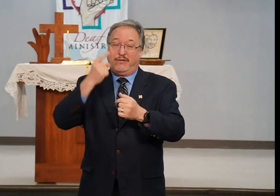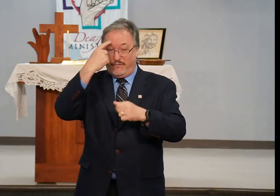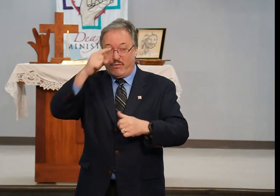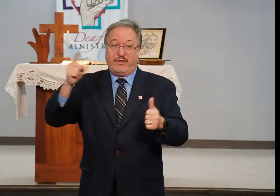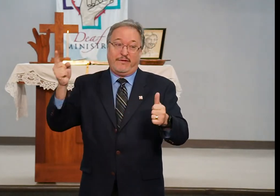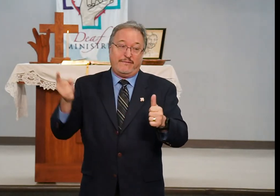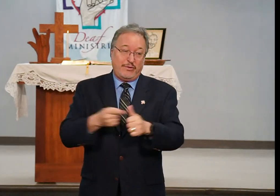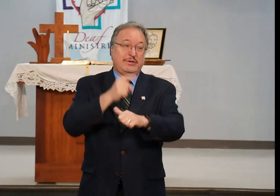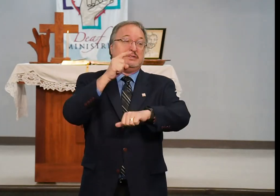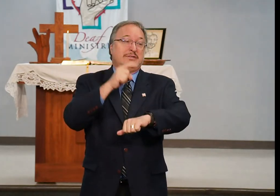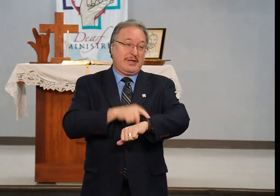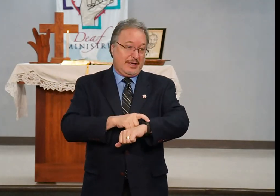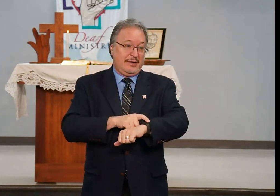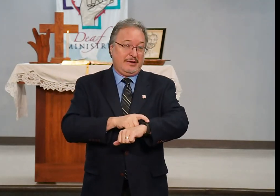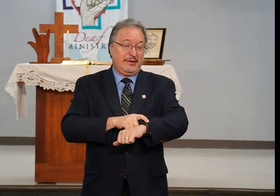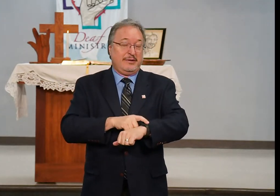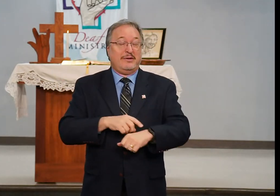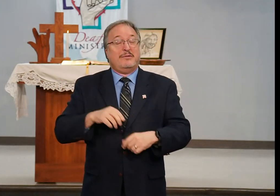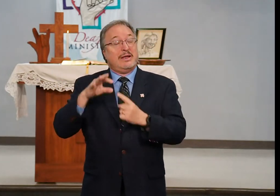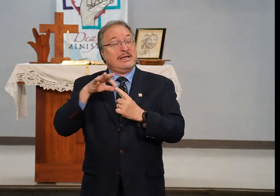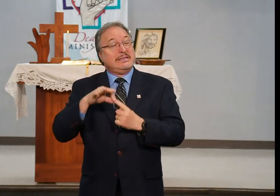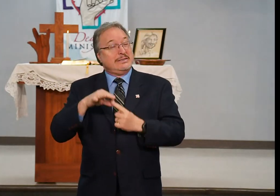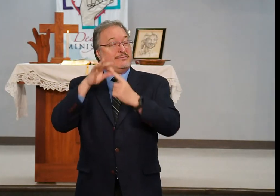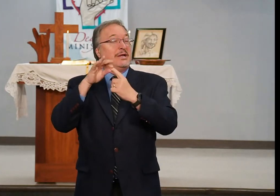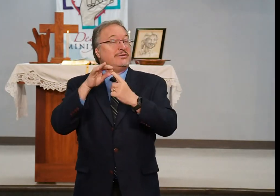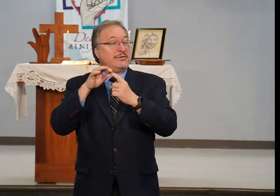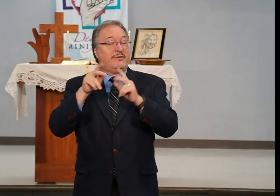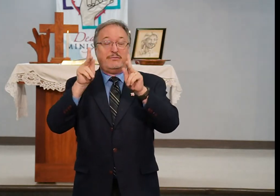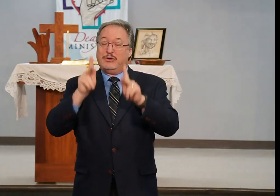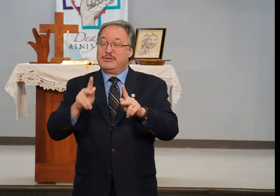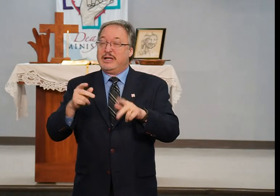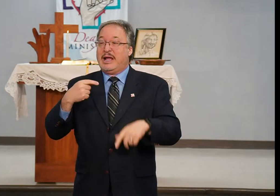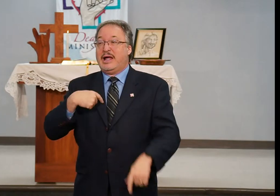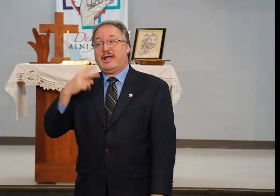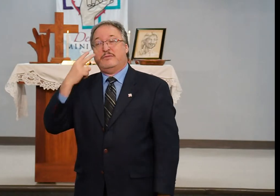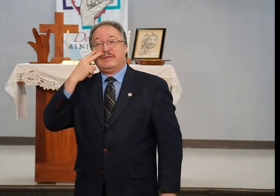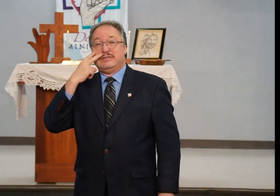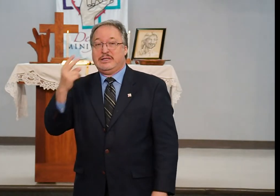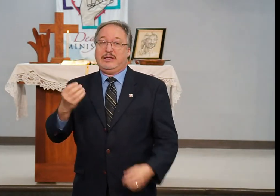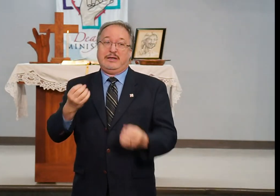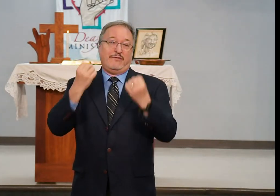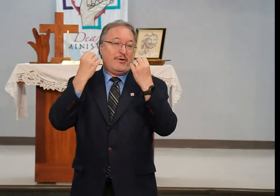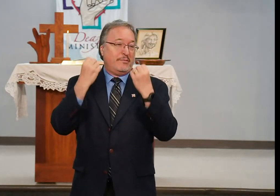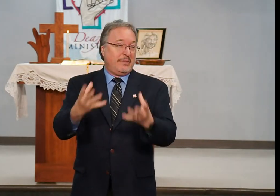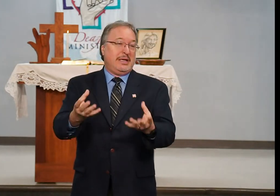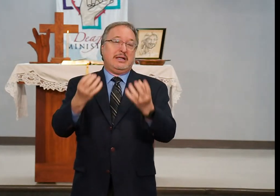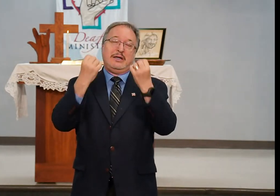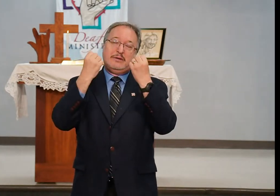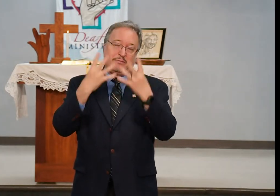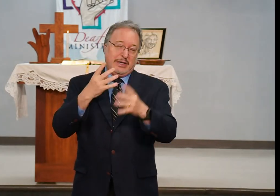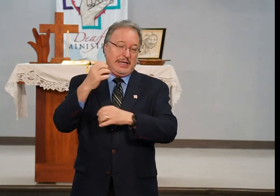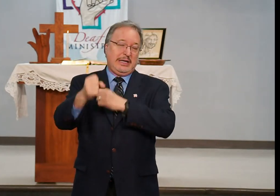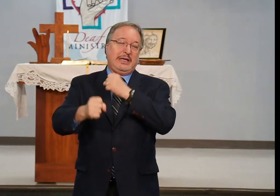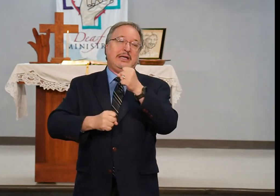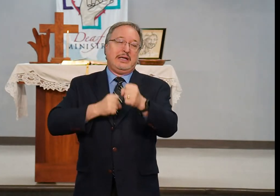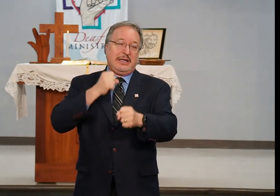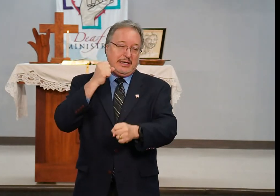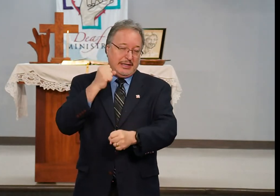years. And for the first time, I had the special joy of meeting someone that I have